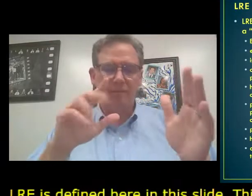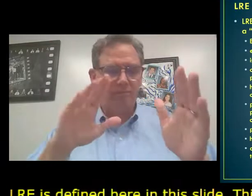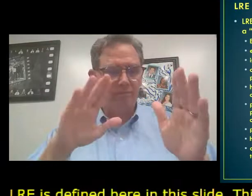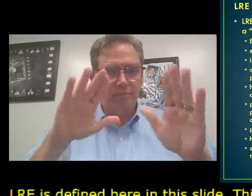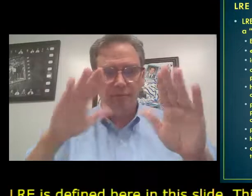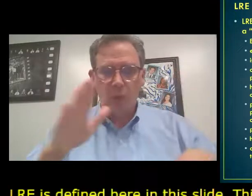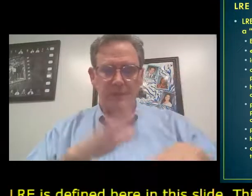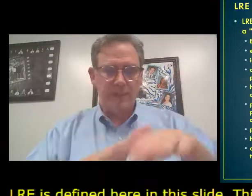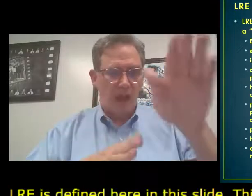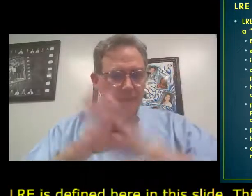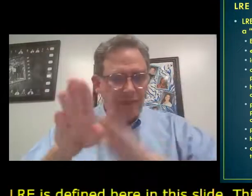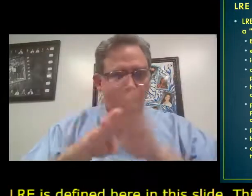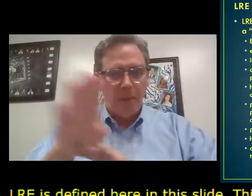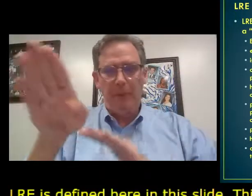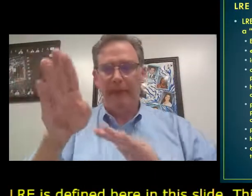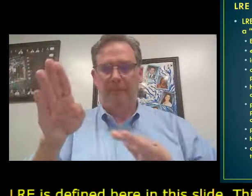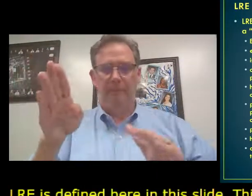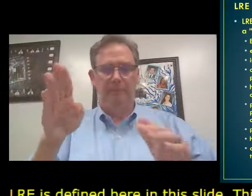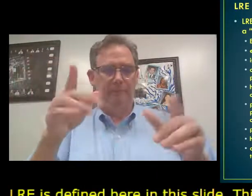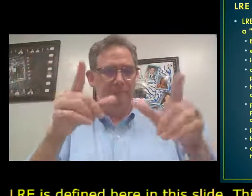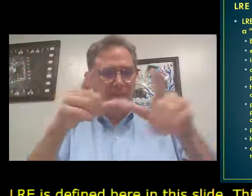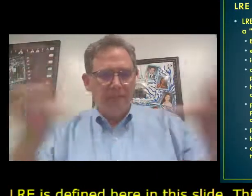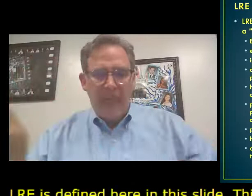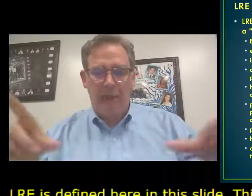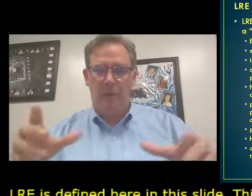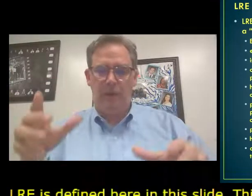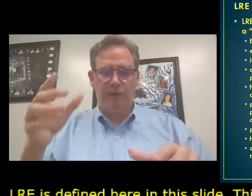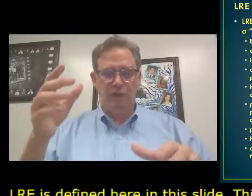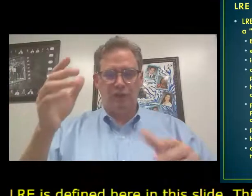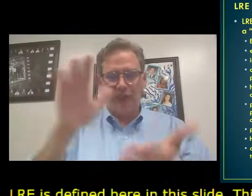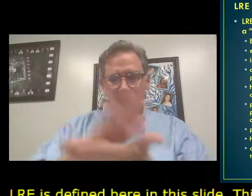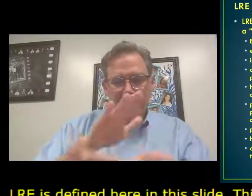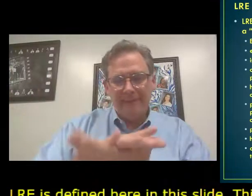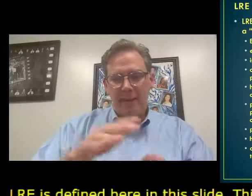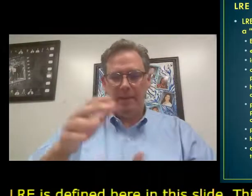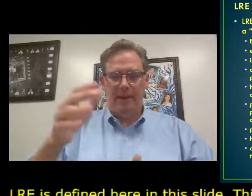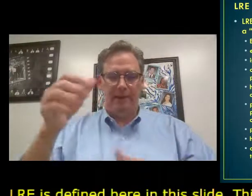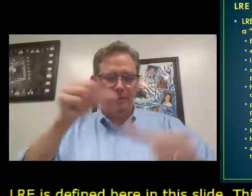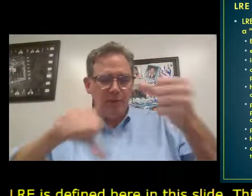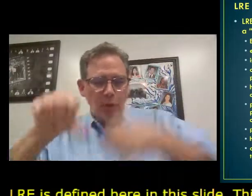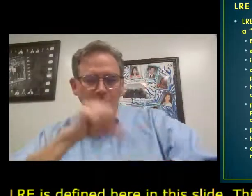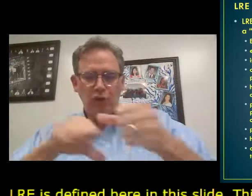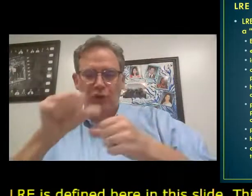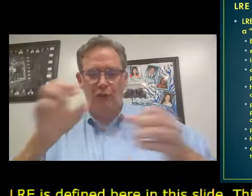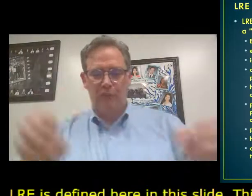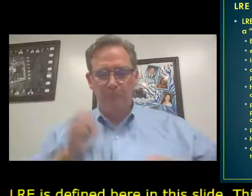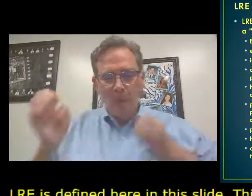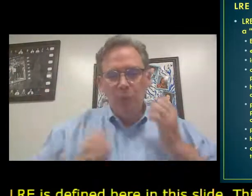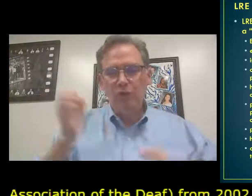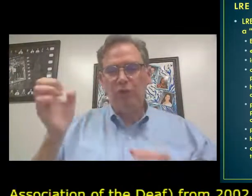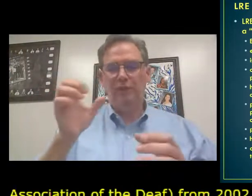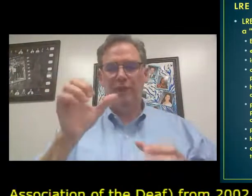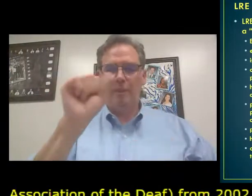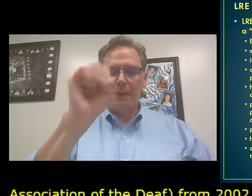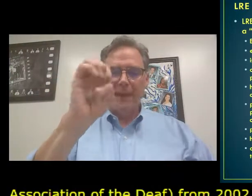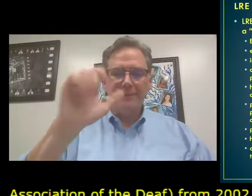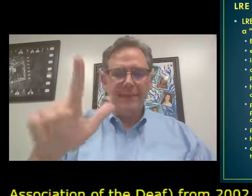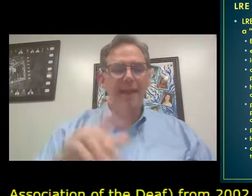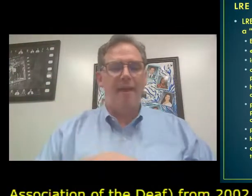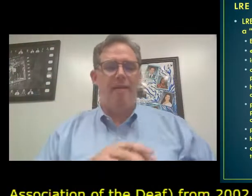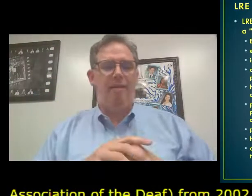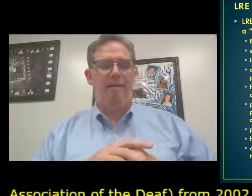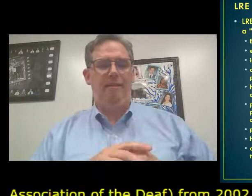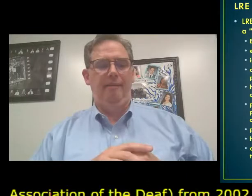And I'm not going to go through everything, but you can see it focuses on language development, on